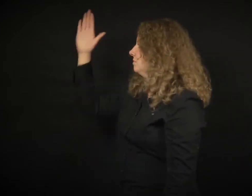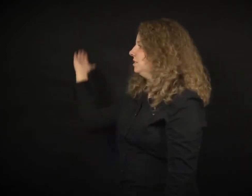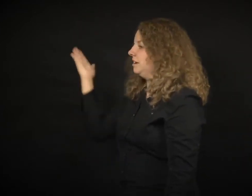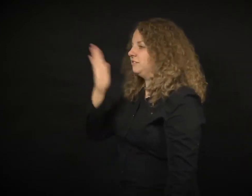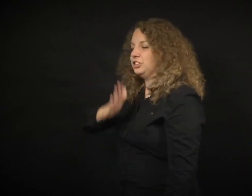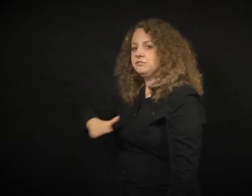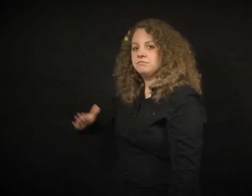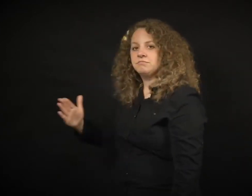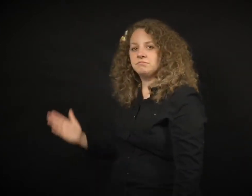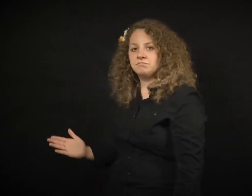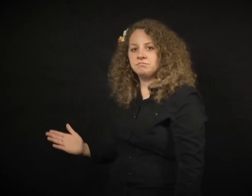Never.